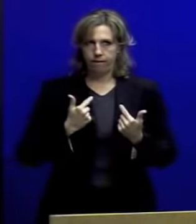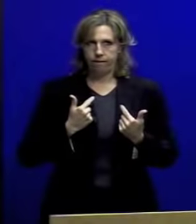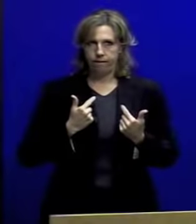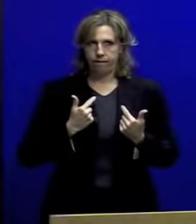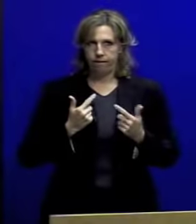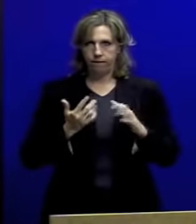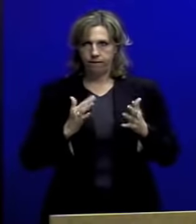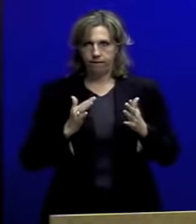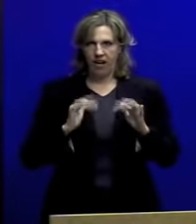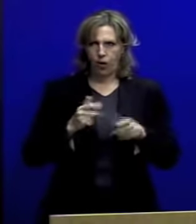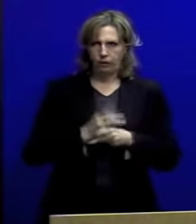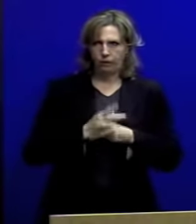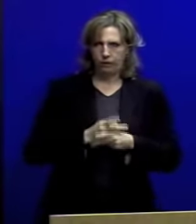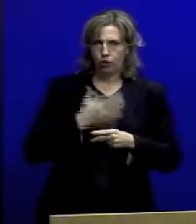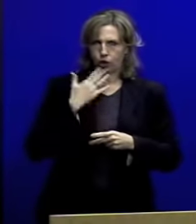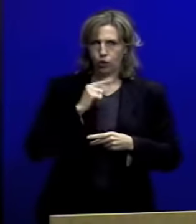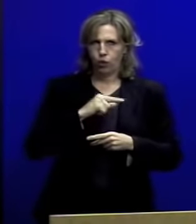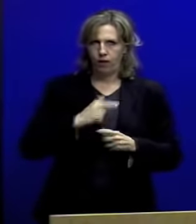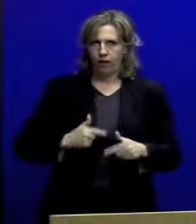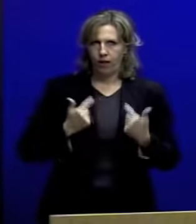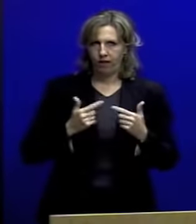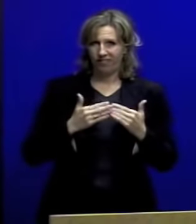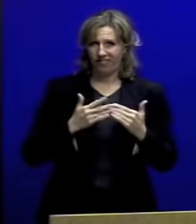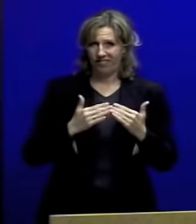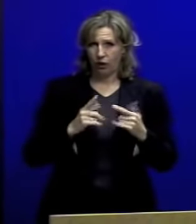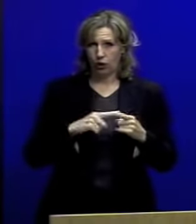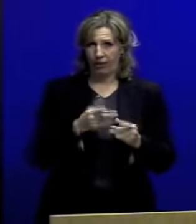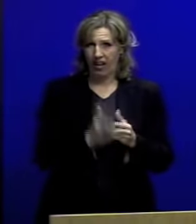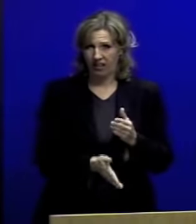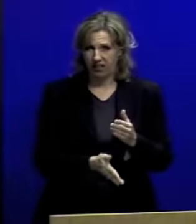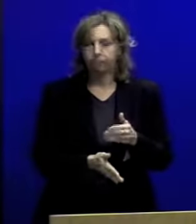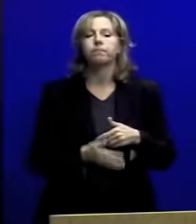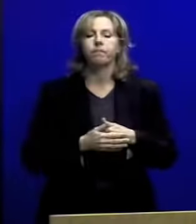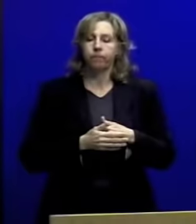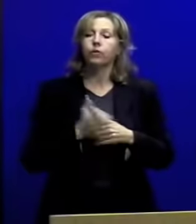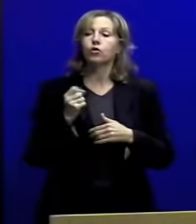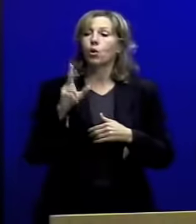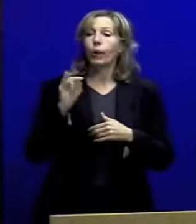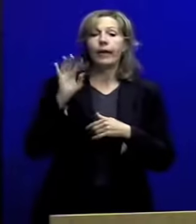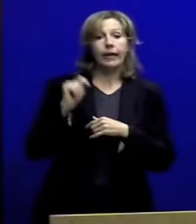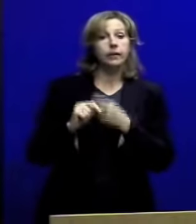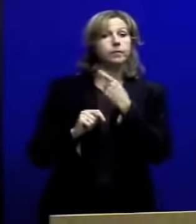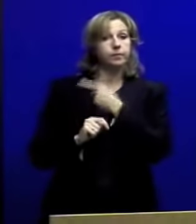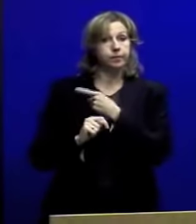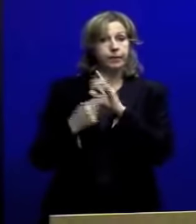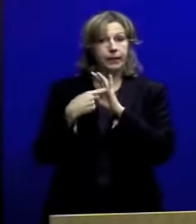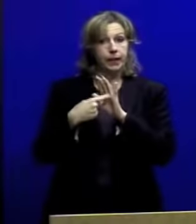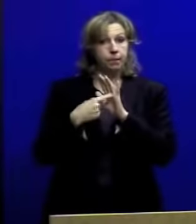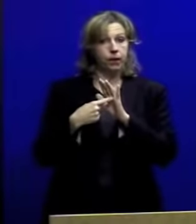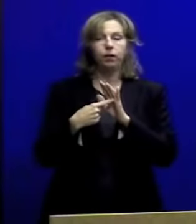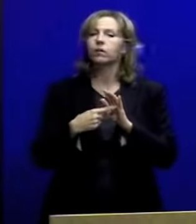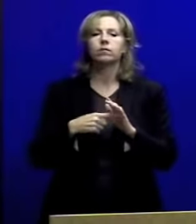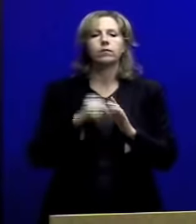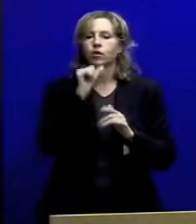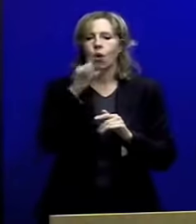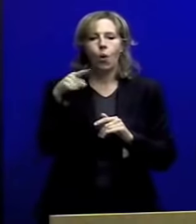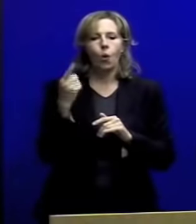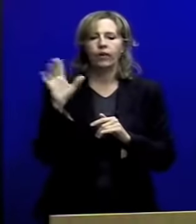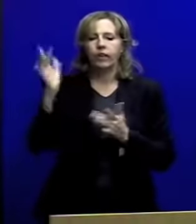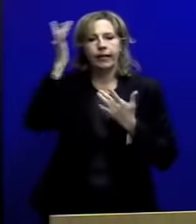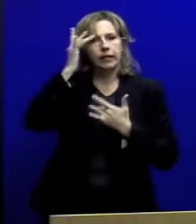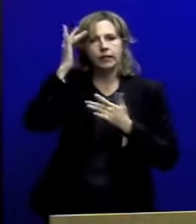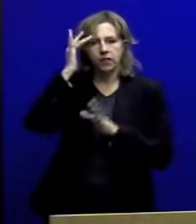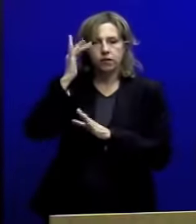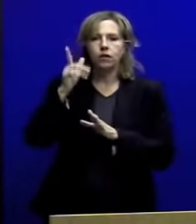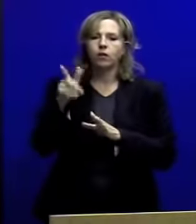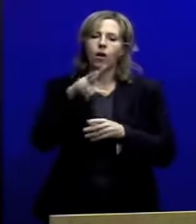When you think about Kit as an example, we can't talk about only Kit's illness. She's part of a